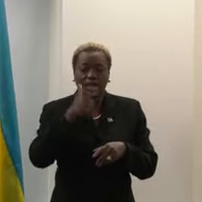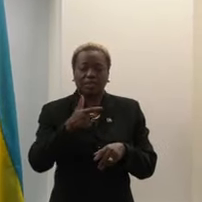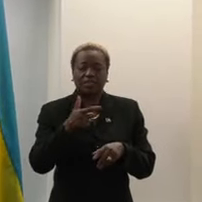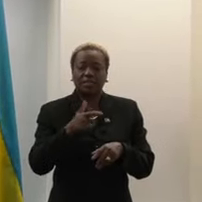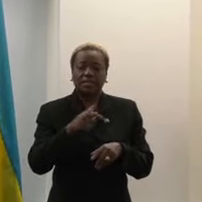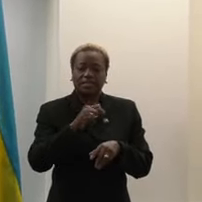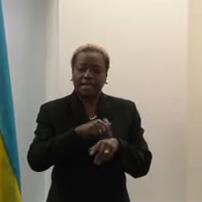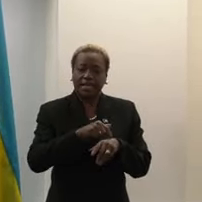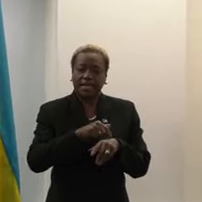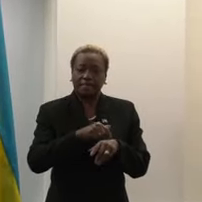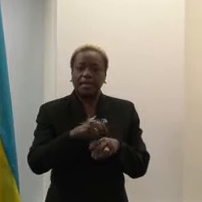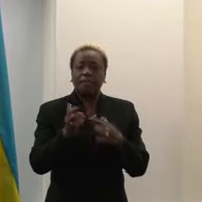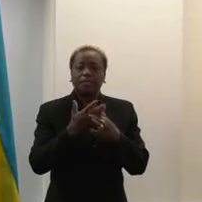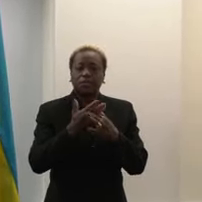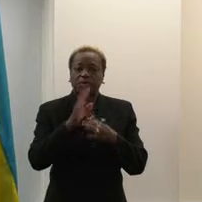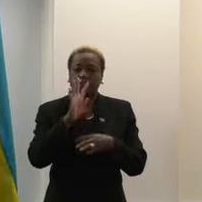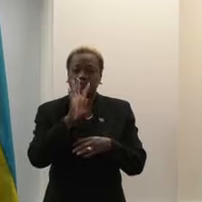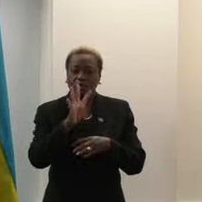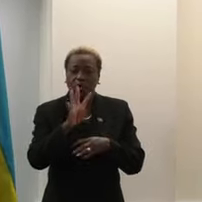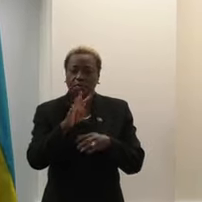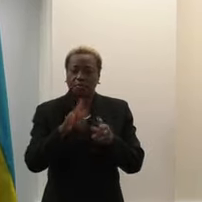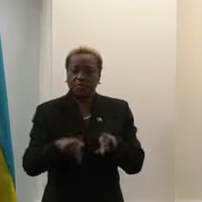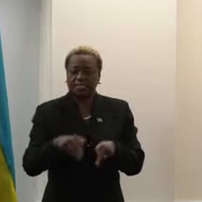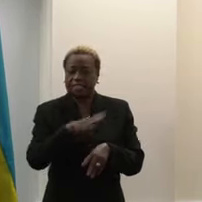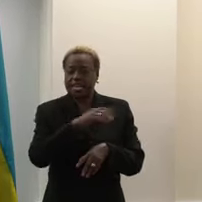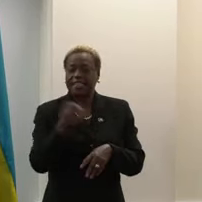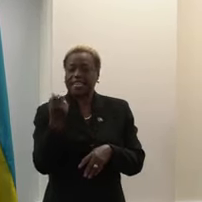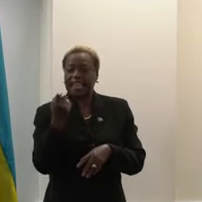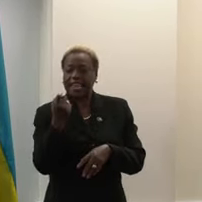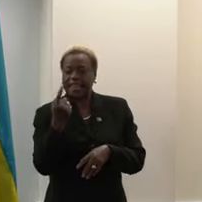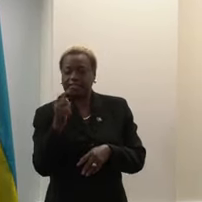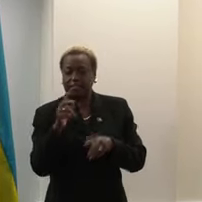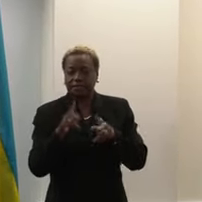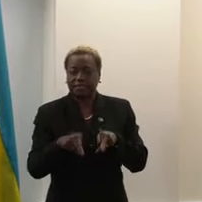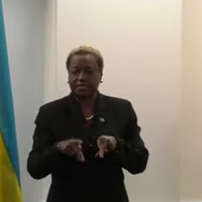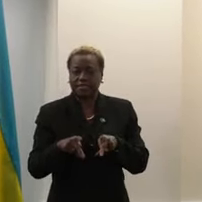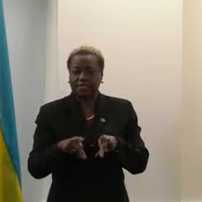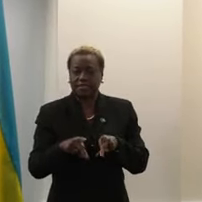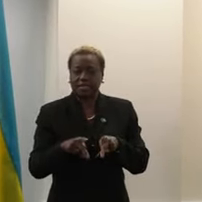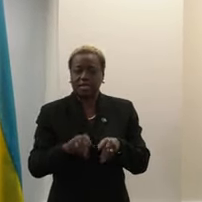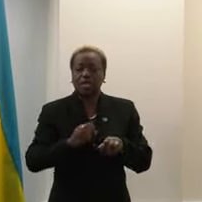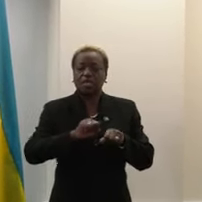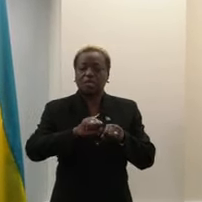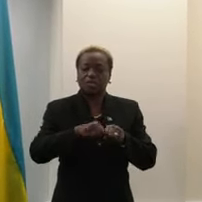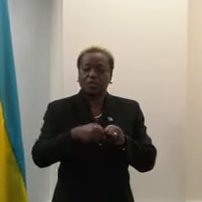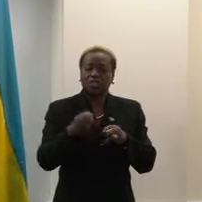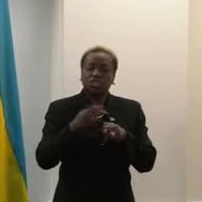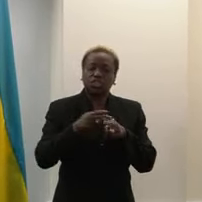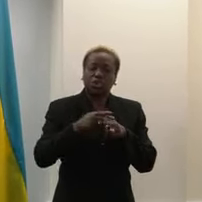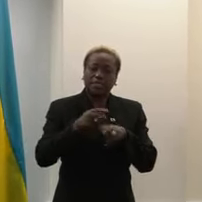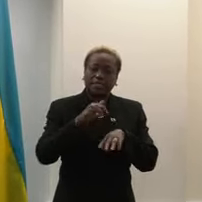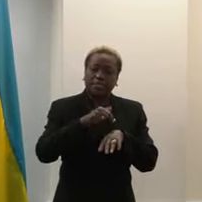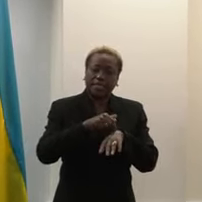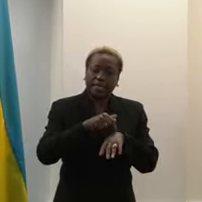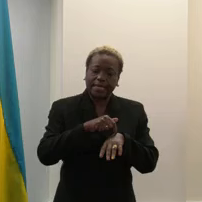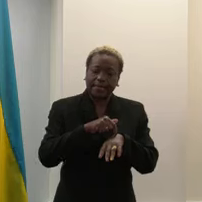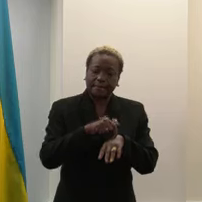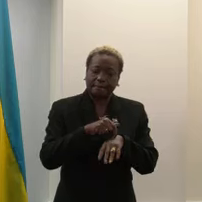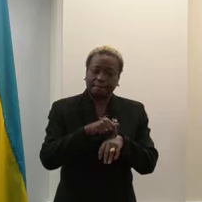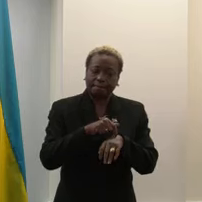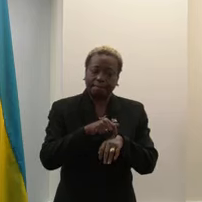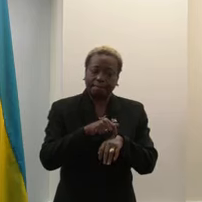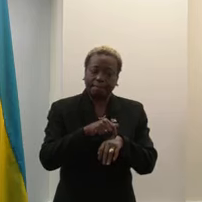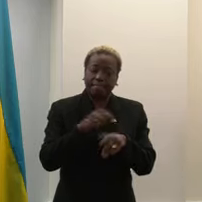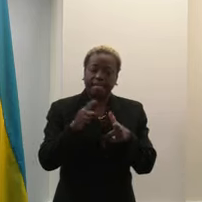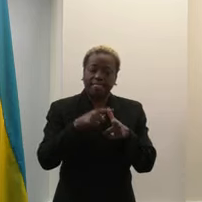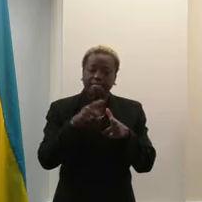four cases and the 11 cases, and so you see a shortened time interval.